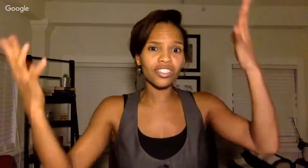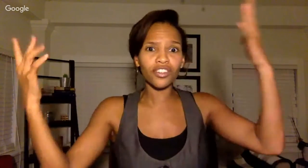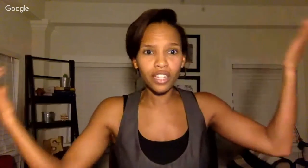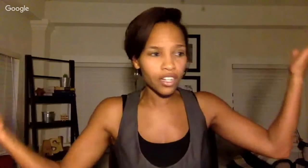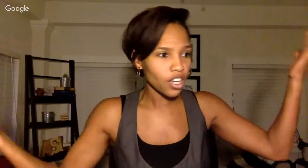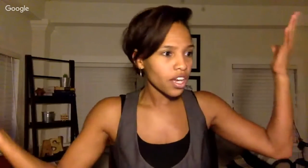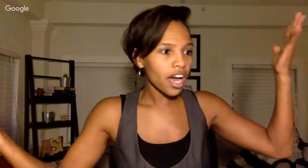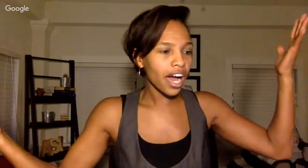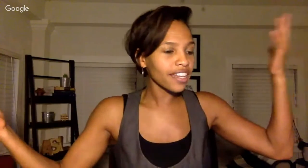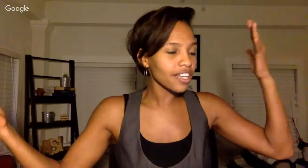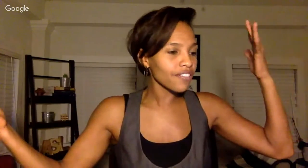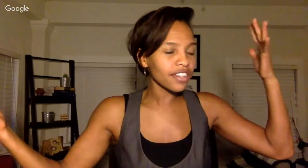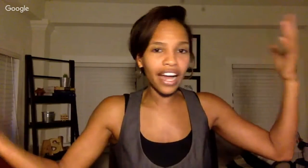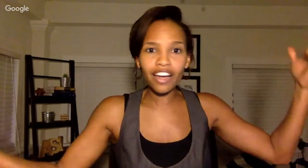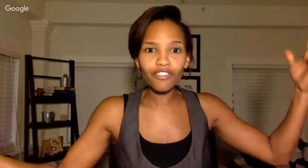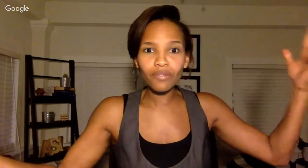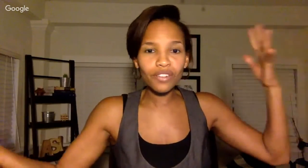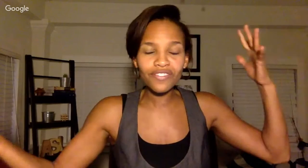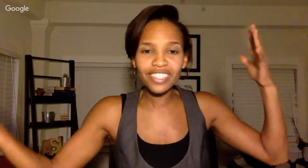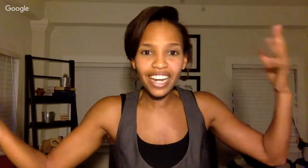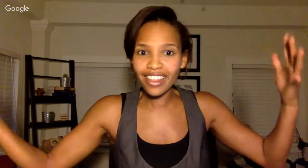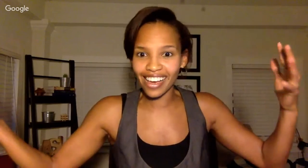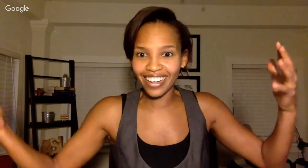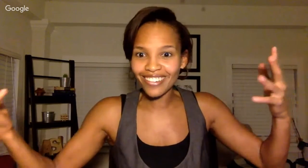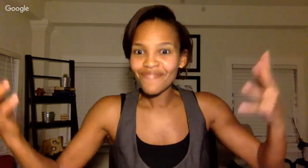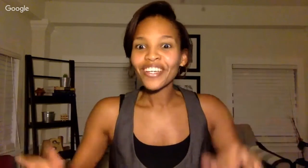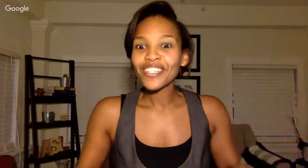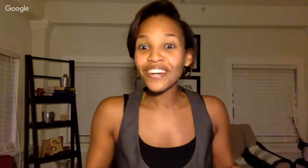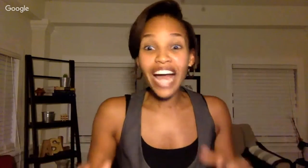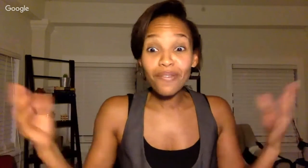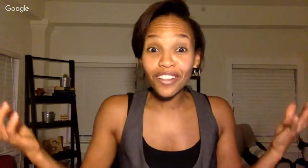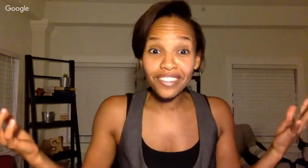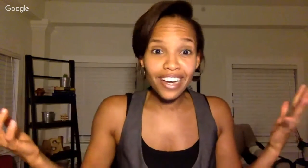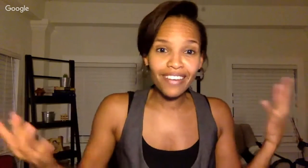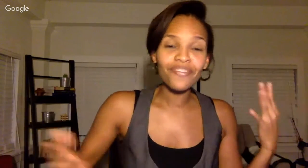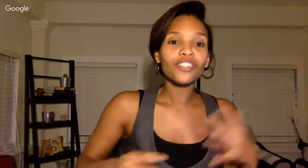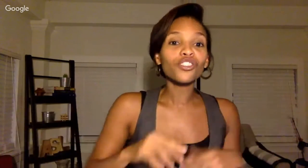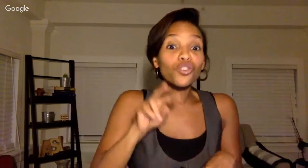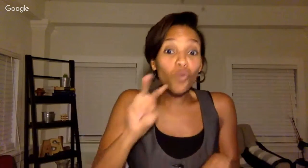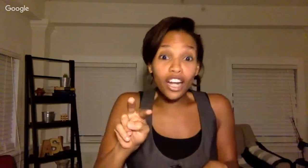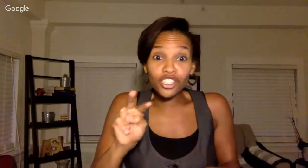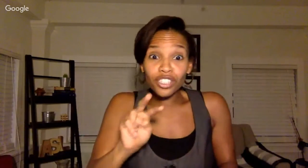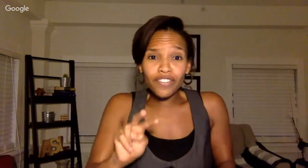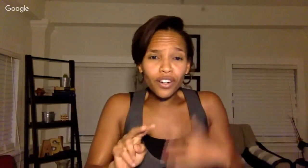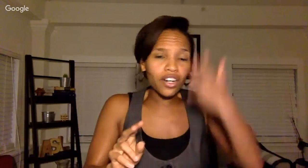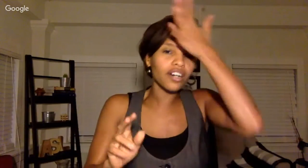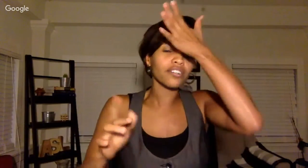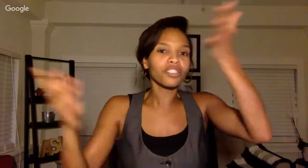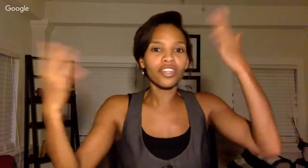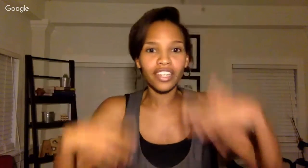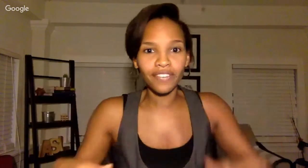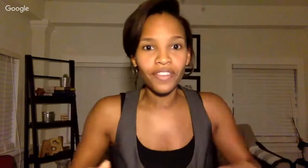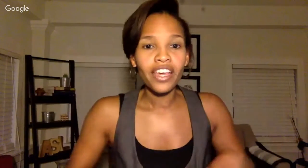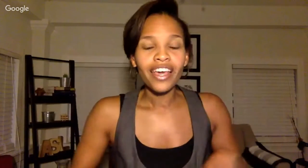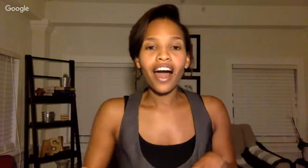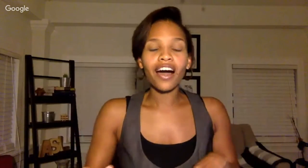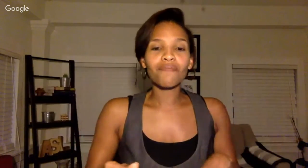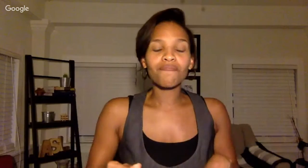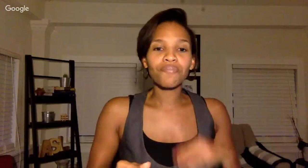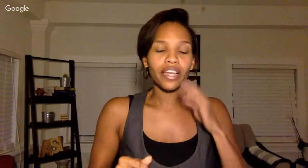like, I don't remember even signing that. So it happens all the time. So just watch it yourself and go, oh, let me do that again. So